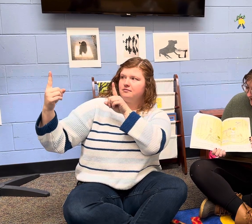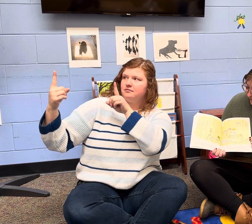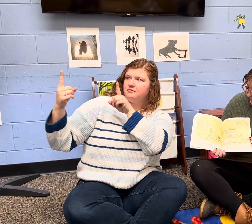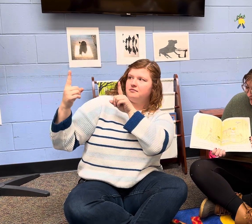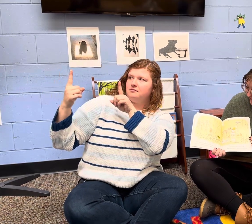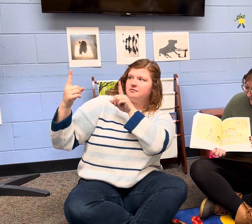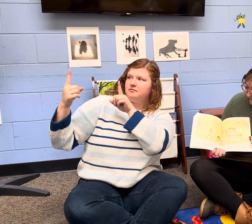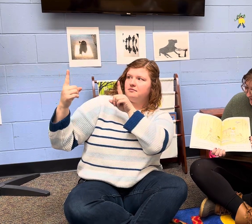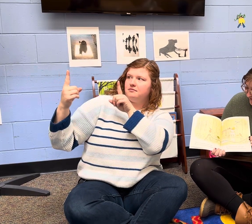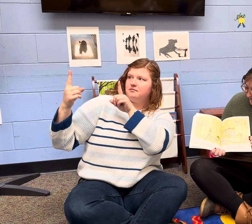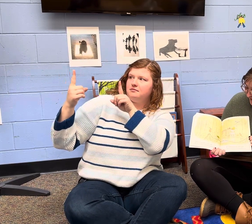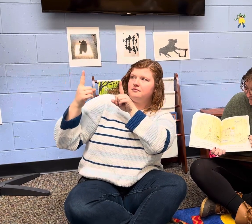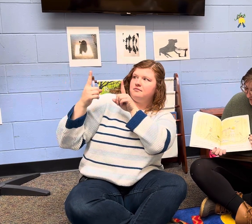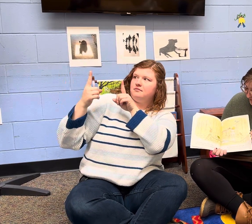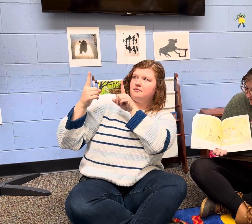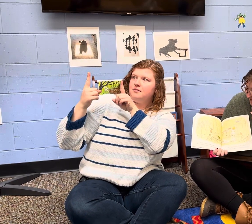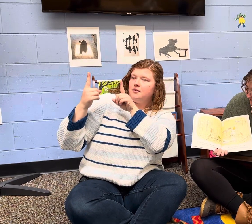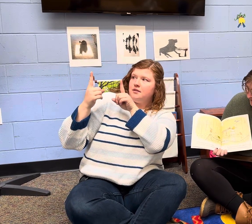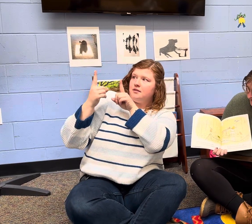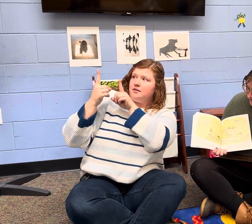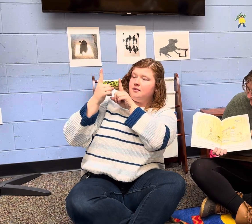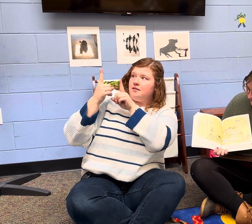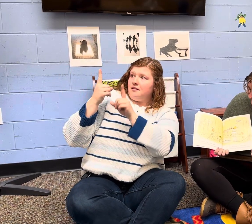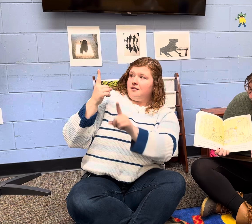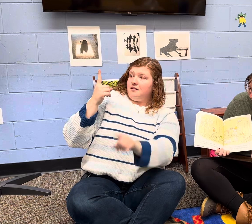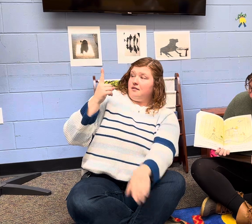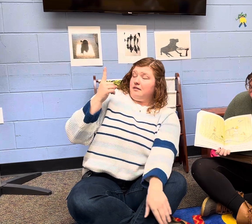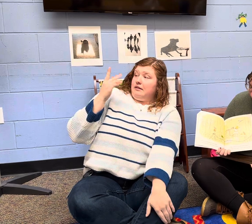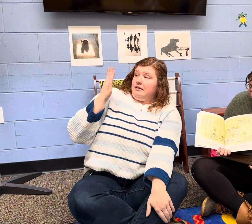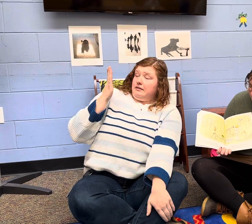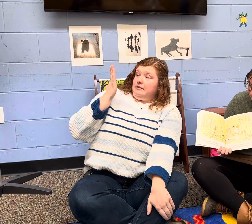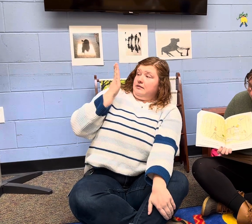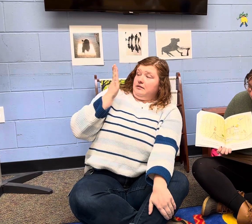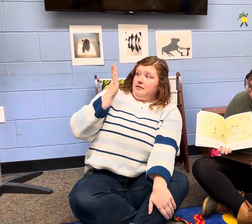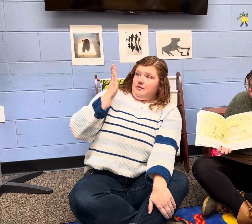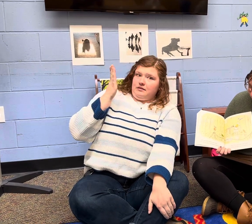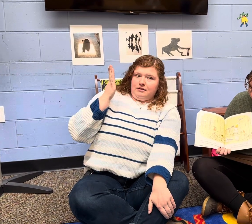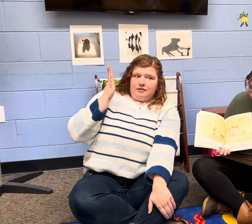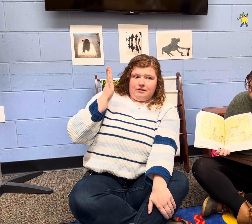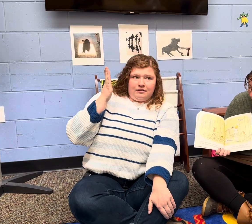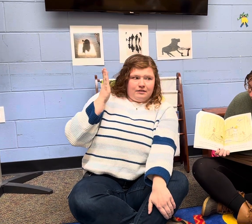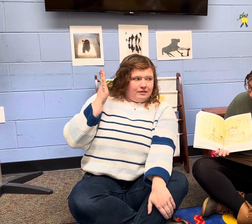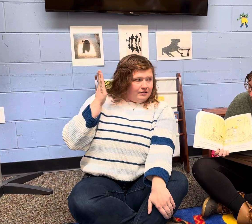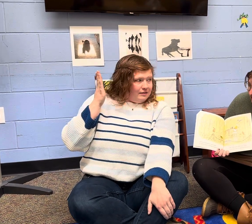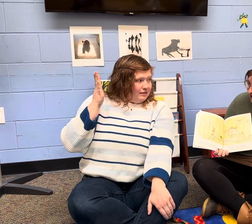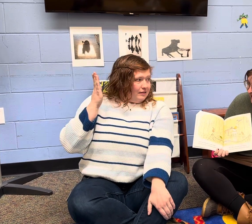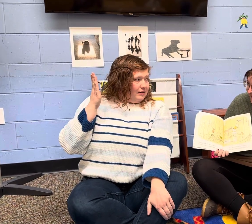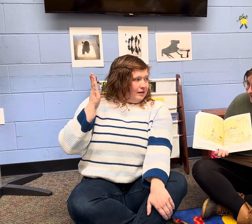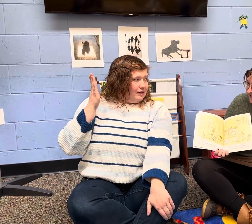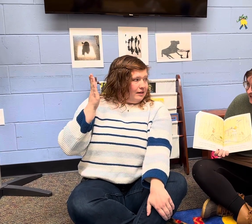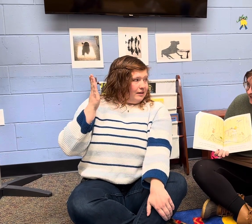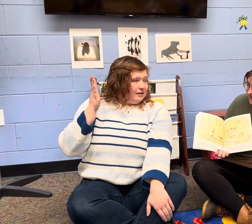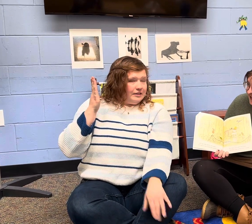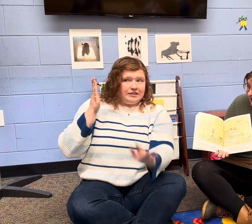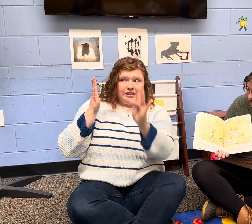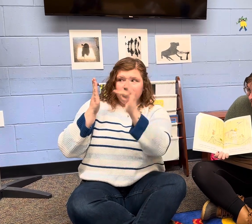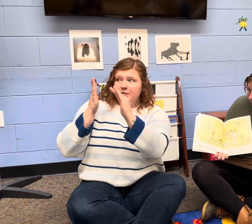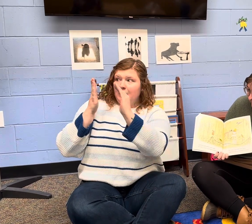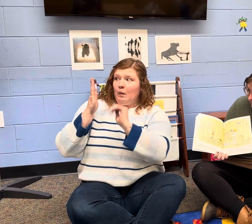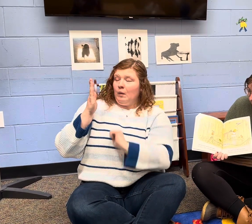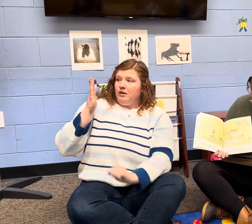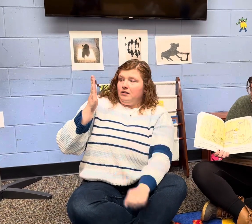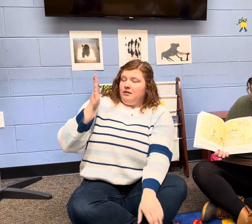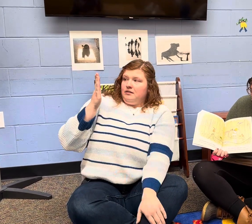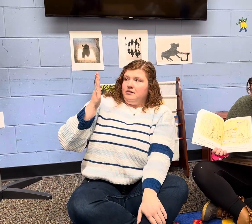I held my breath, and he came nearer and nearer, and he came so close that I could have touched